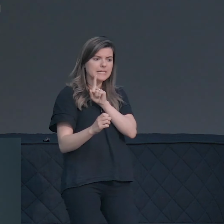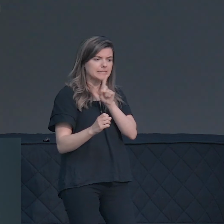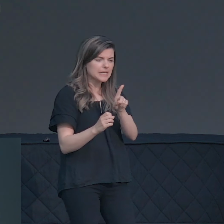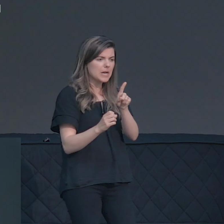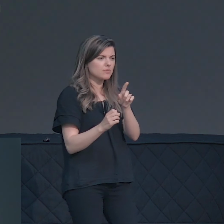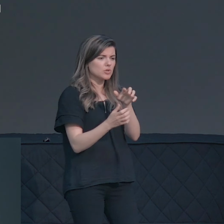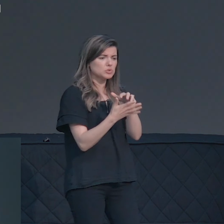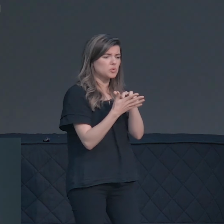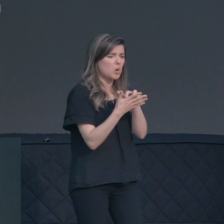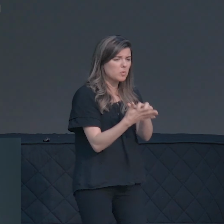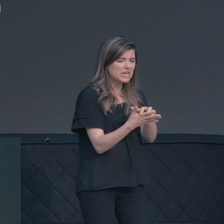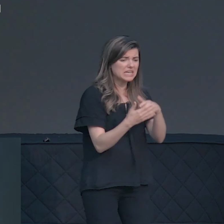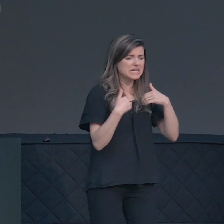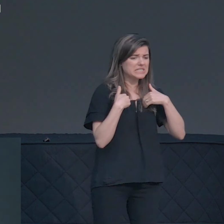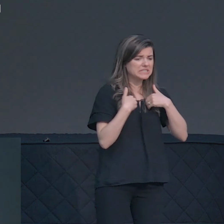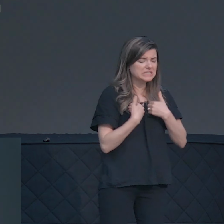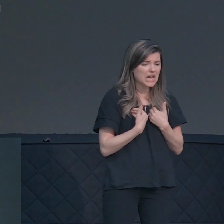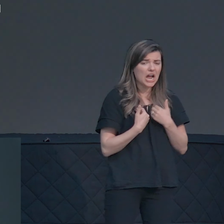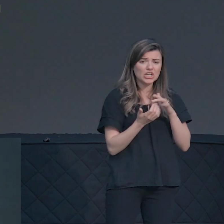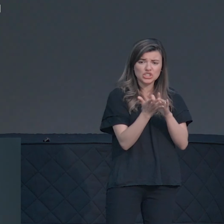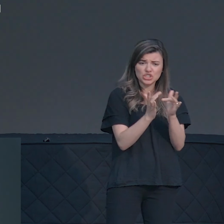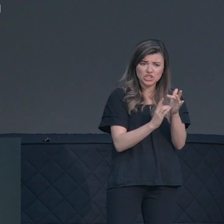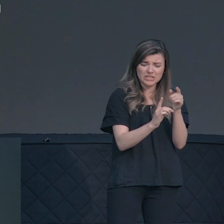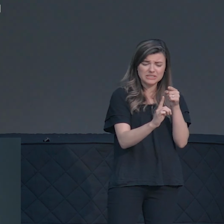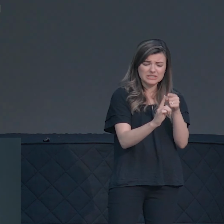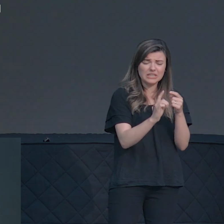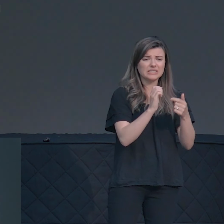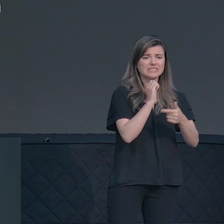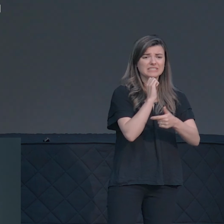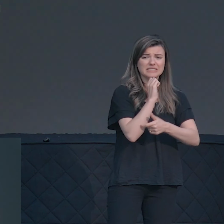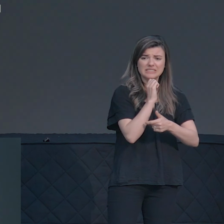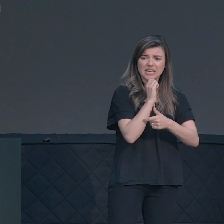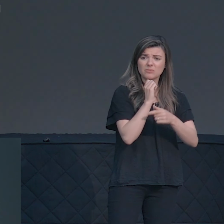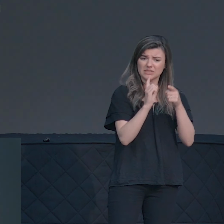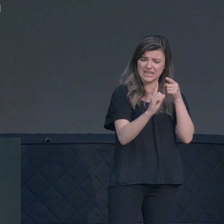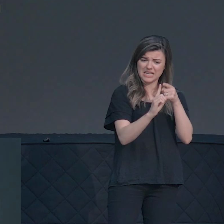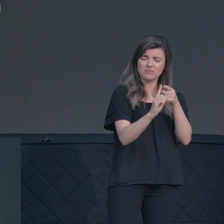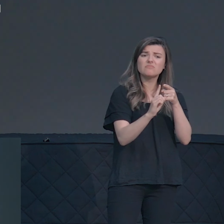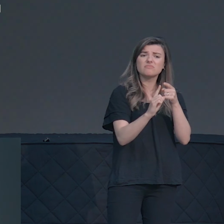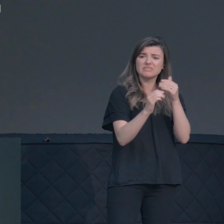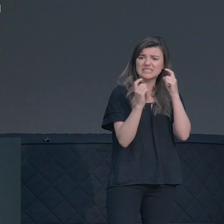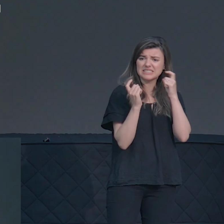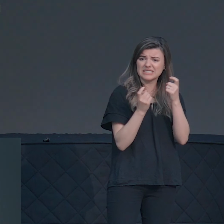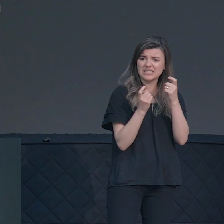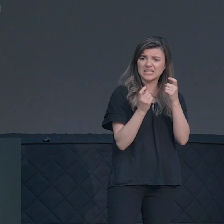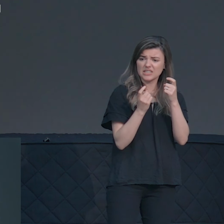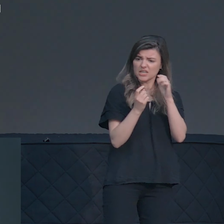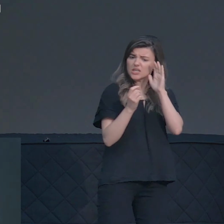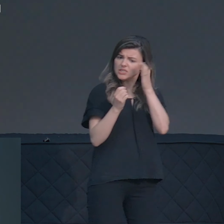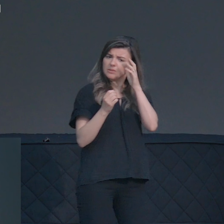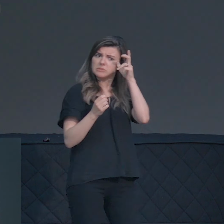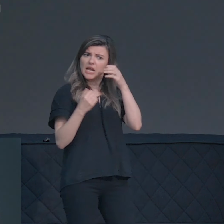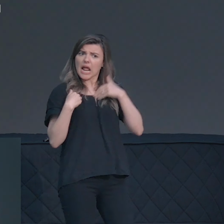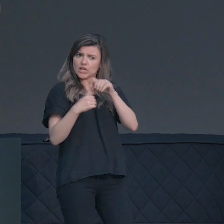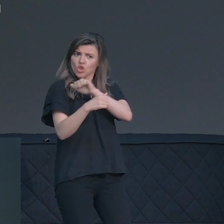weak Jesus to tempt him to sin, it seems like he has the authority.